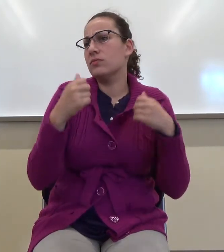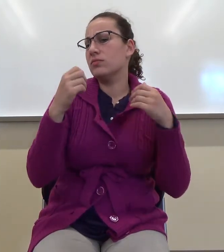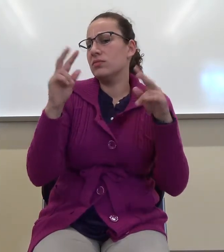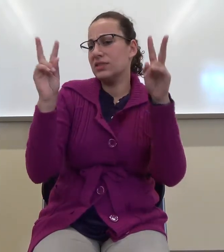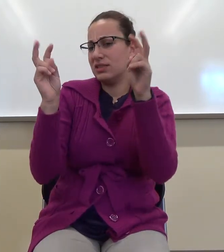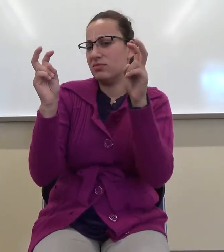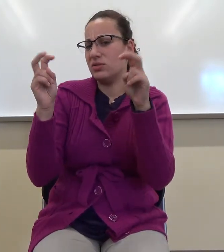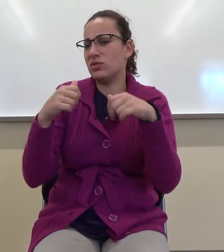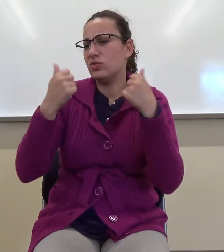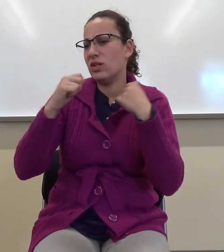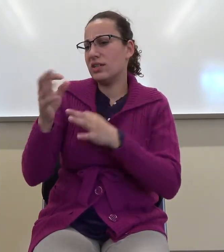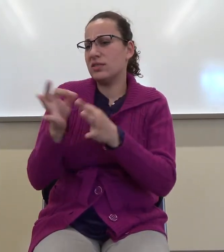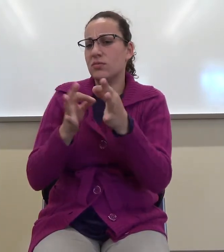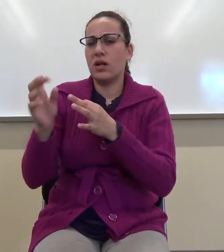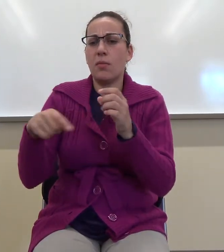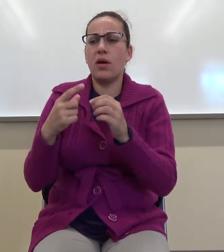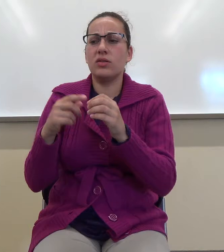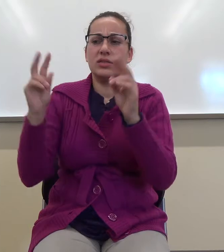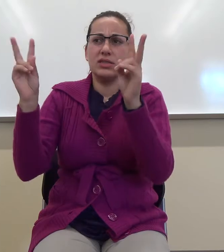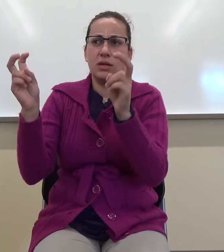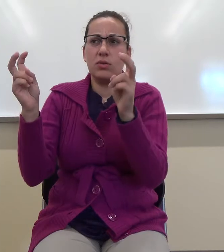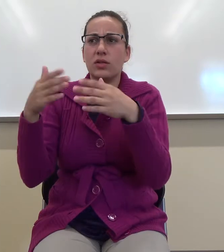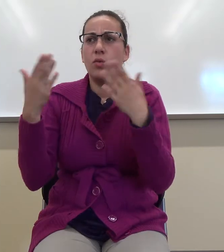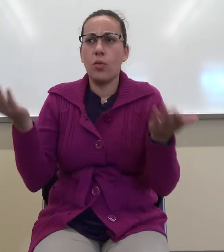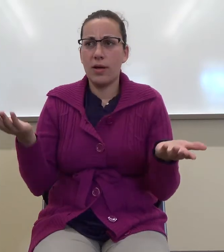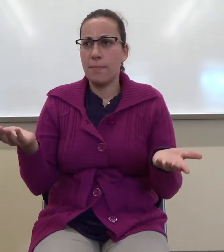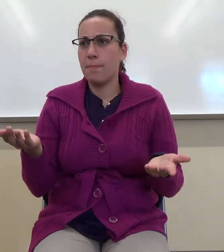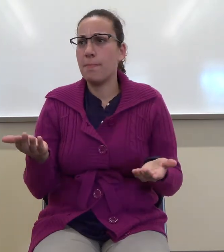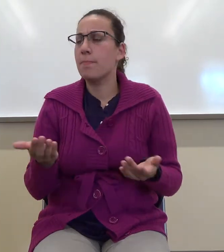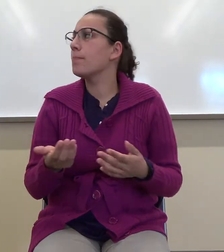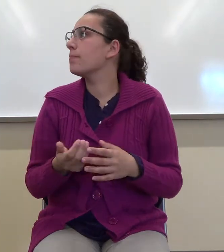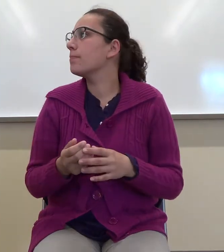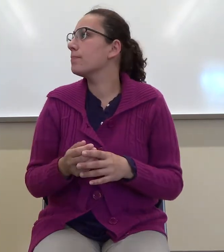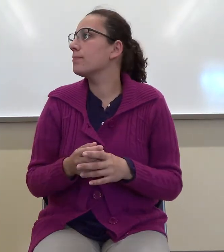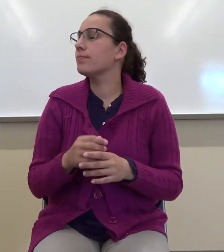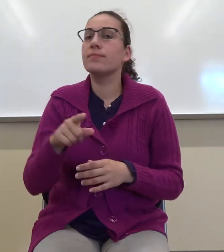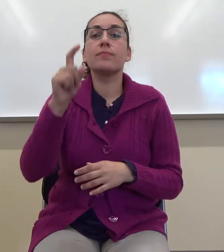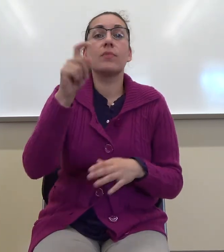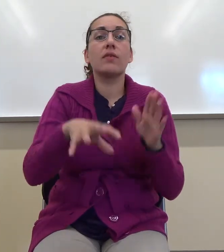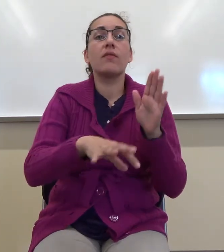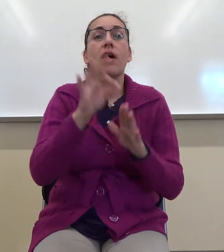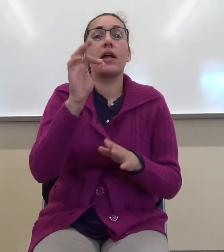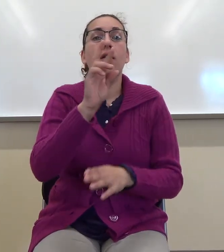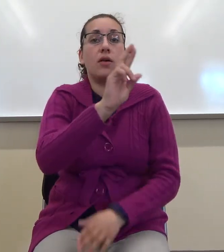Okay, this comes with finding the reversal transition or possibly